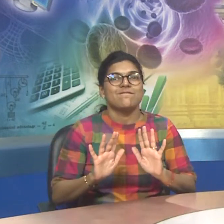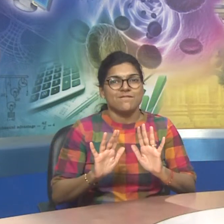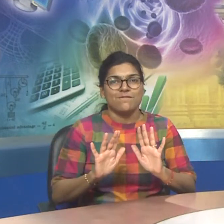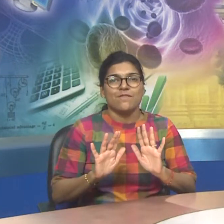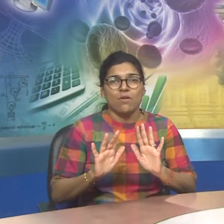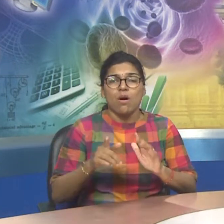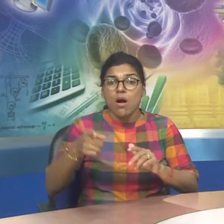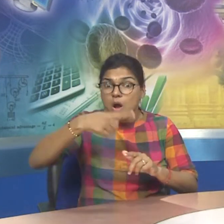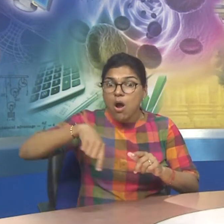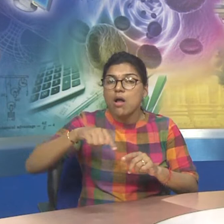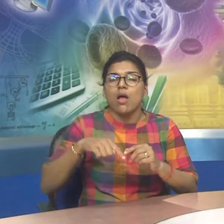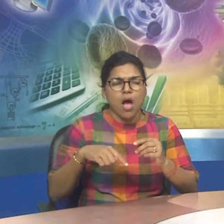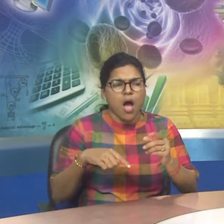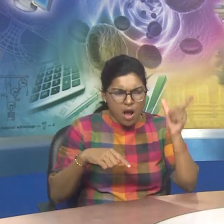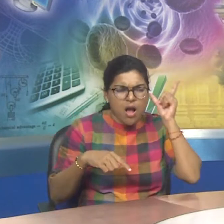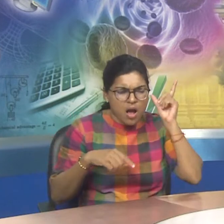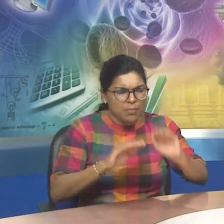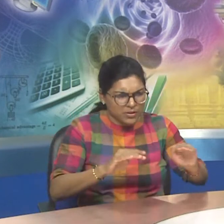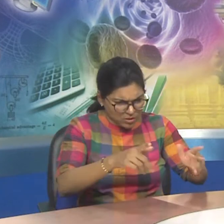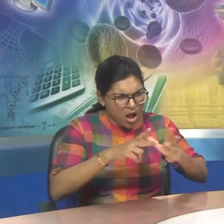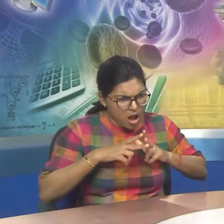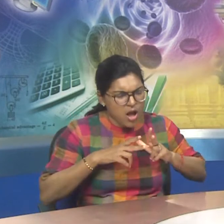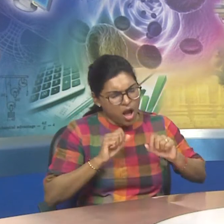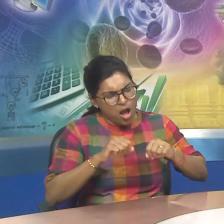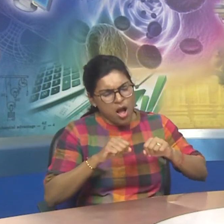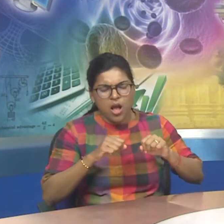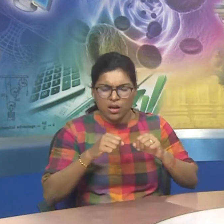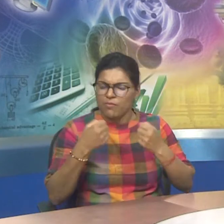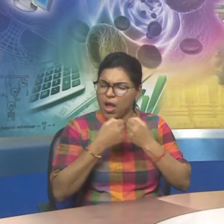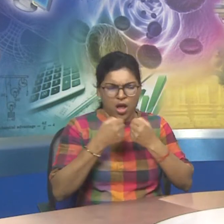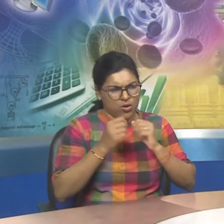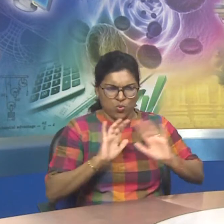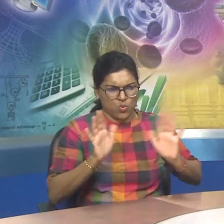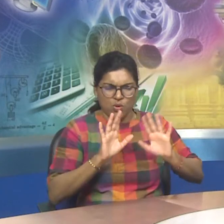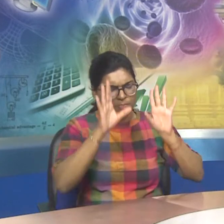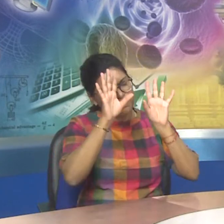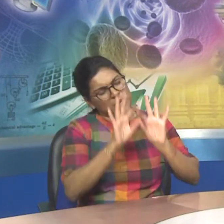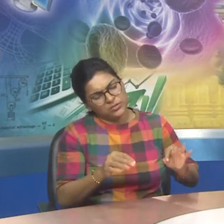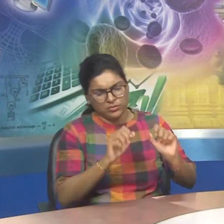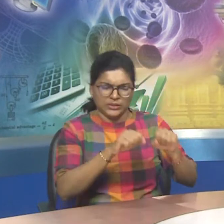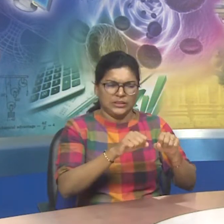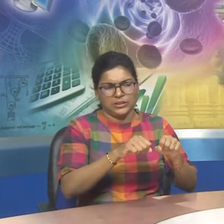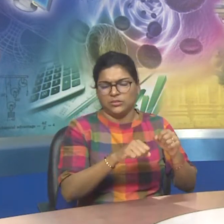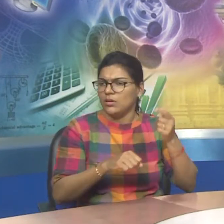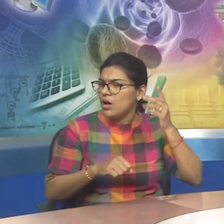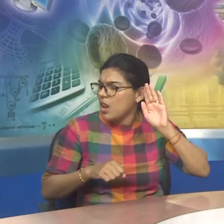And he wants adults to stop making promises which they do not want to keep.